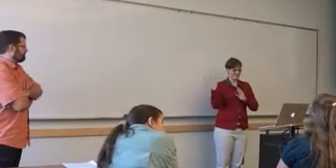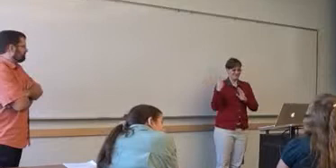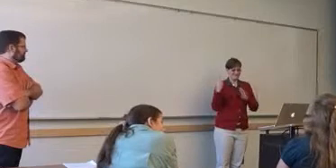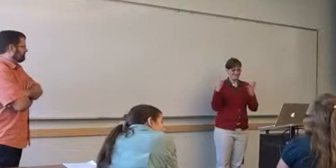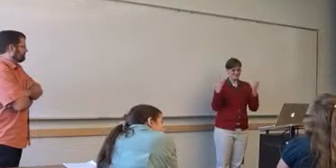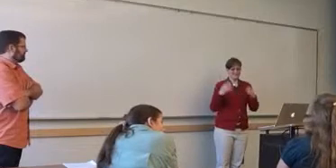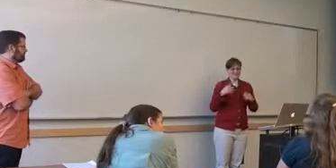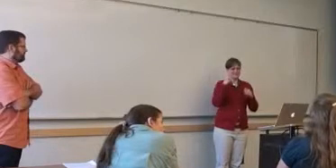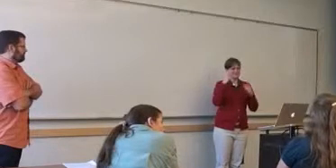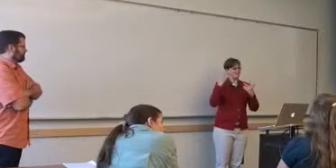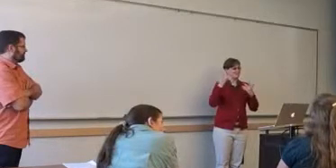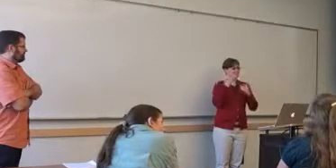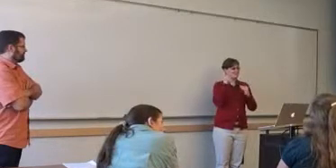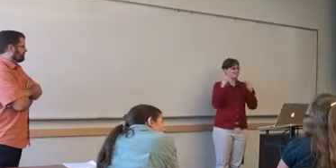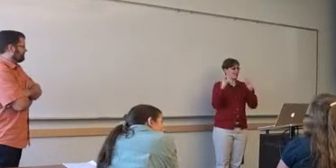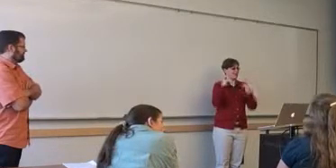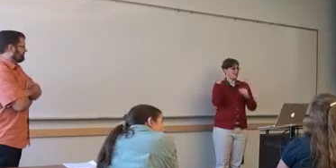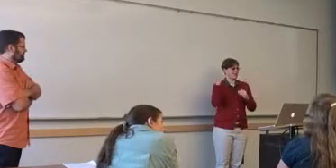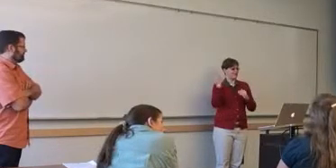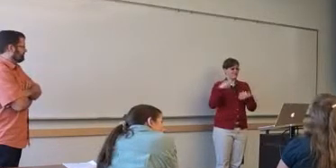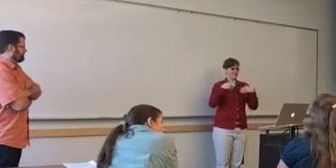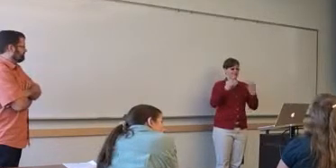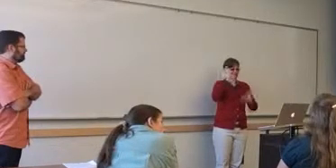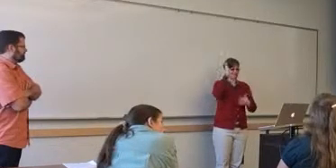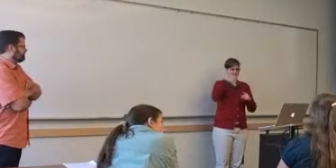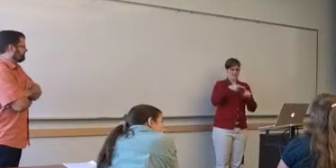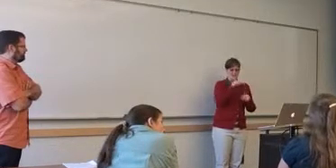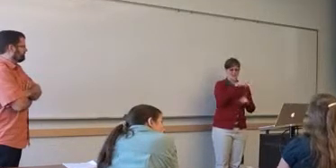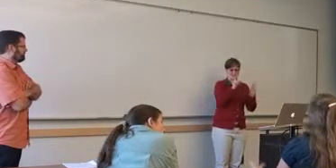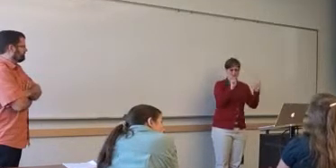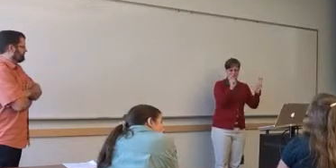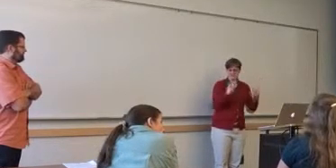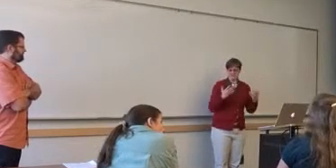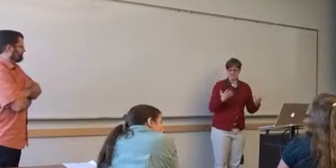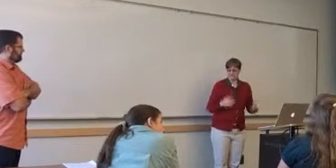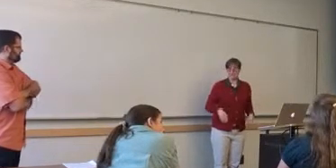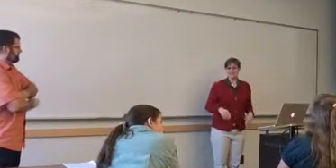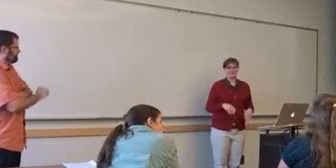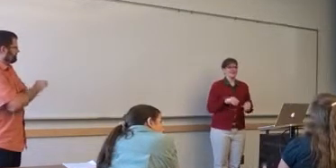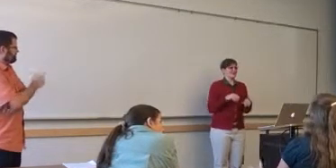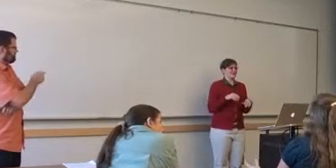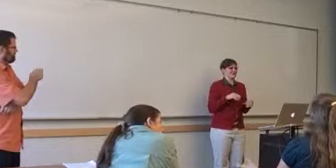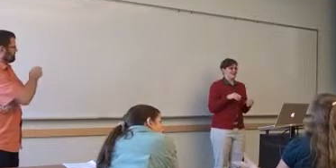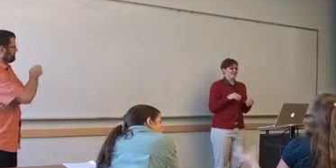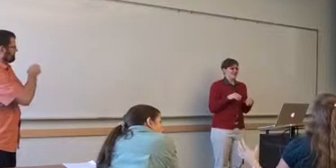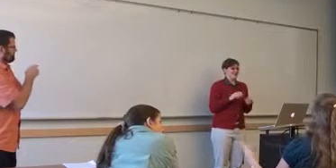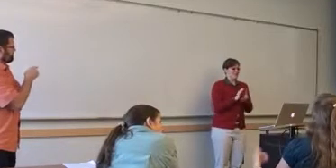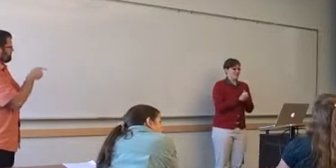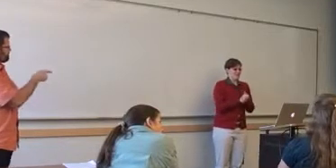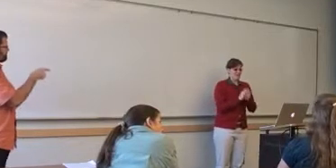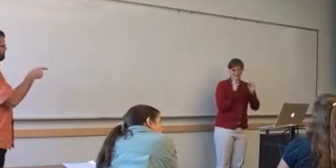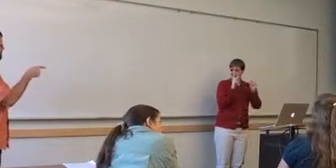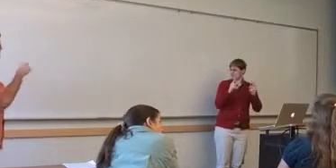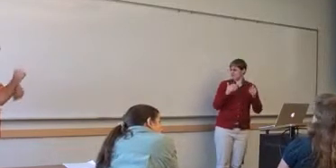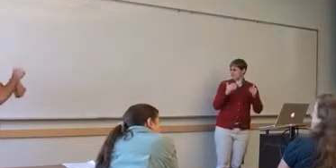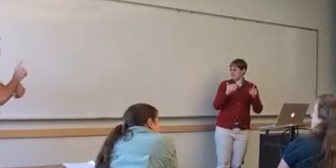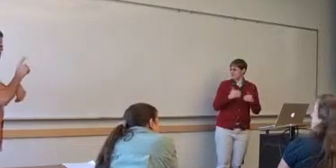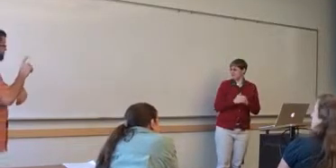we both have a different background. So kind of a different balance to give you different perspectives.